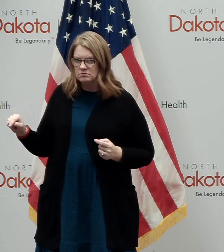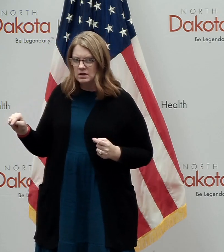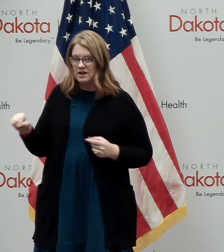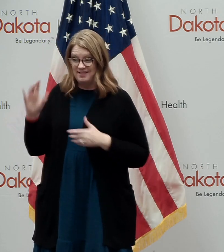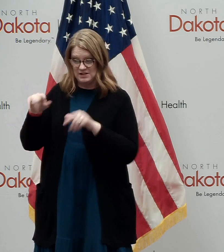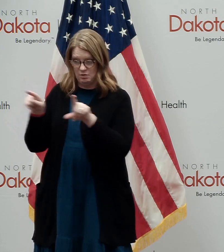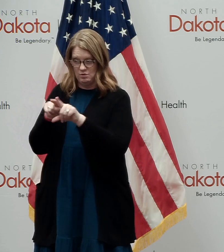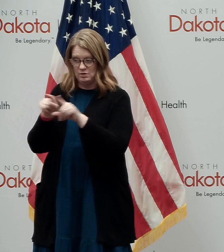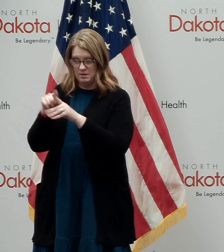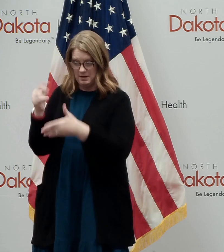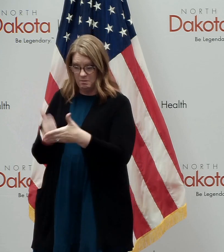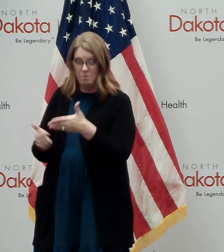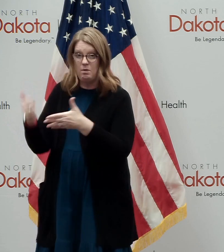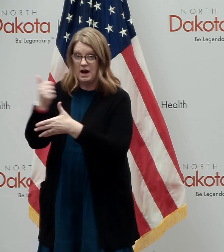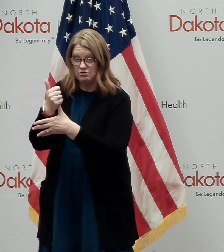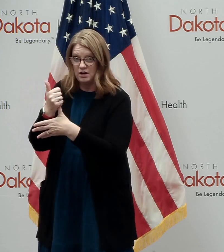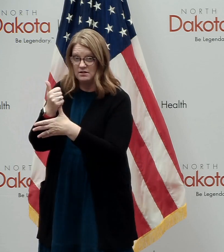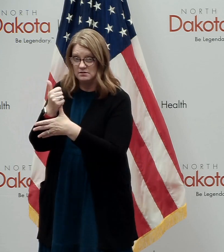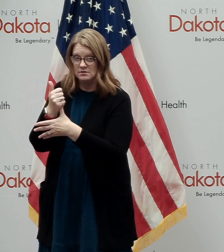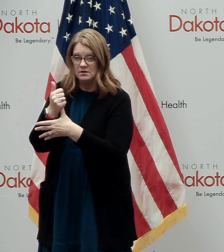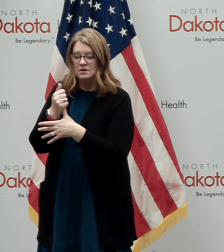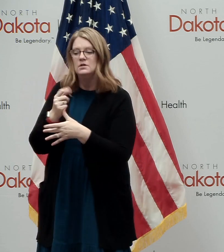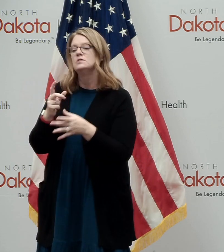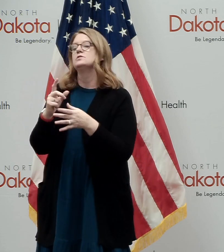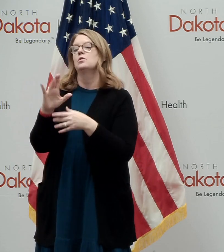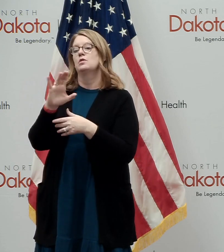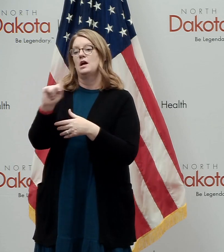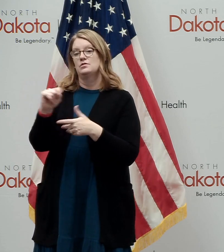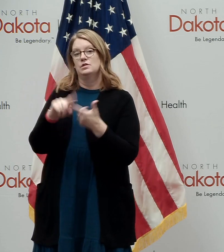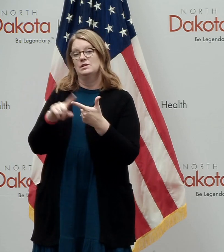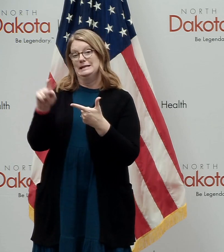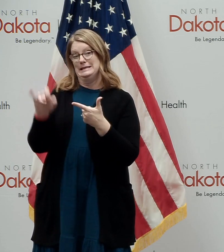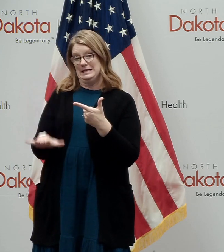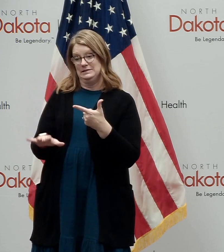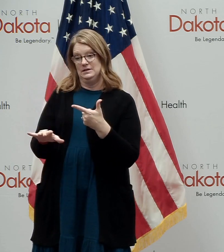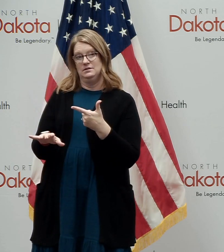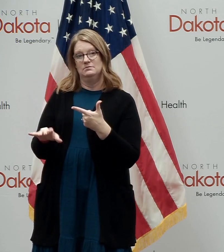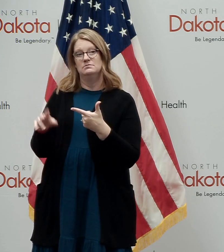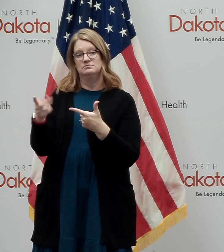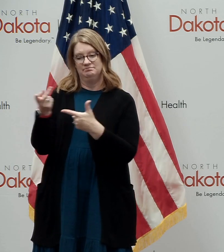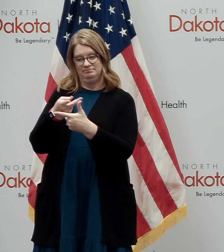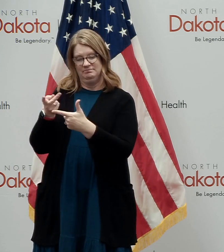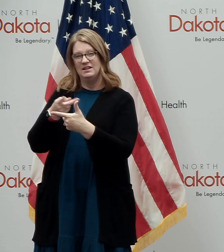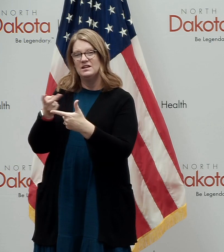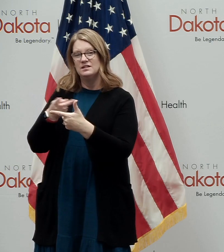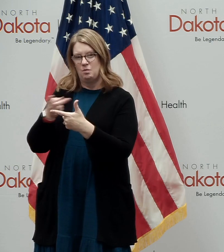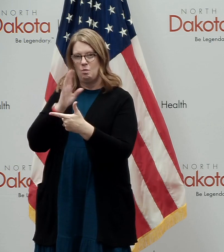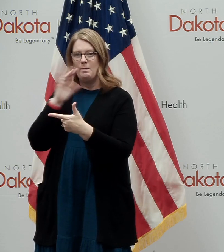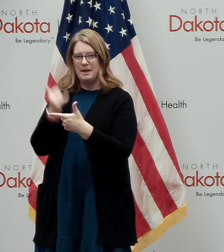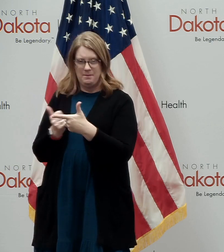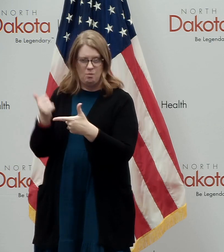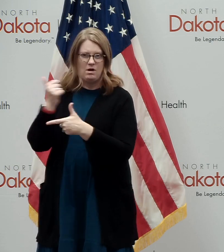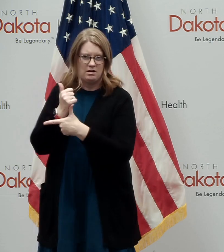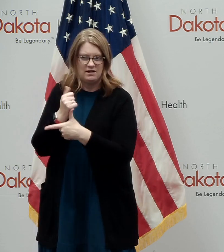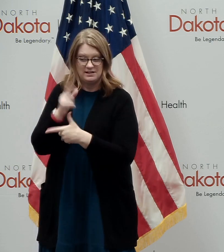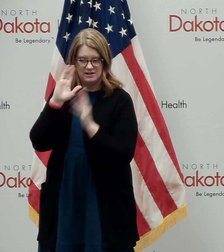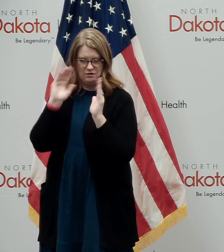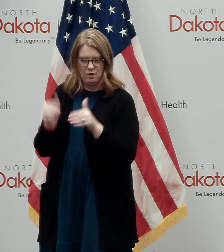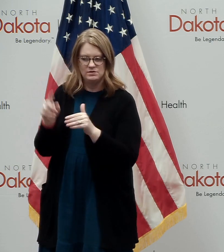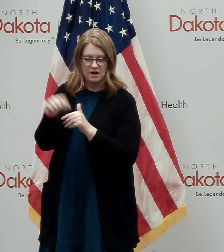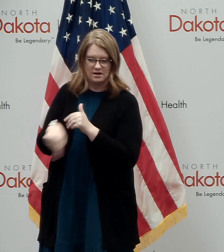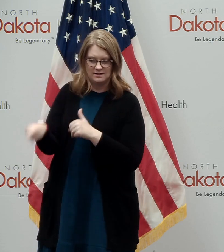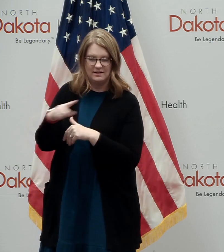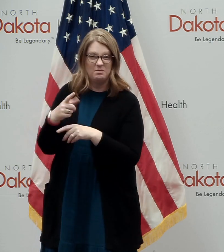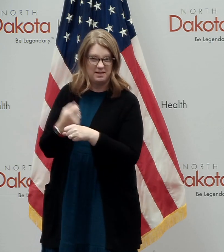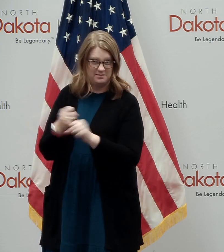prioritized. So again, with the efforts that we're doing within contact tracing, we'll be prioritizing these vulnerable populations. The